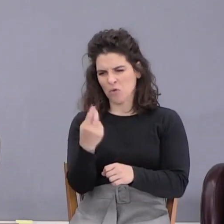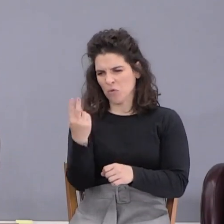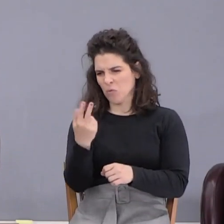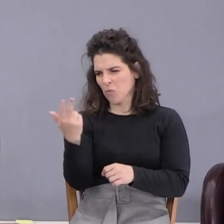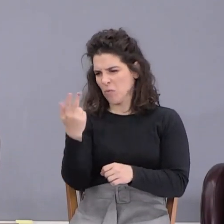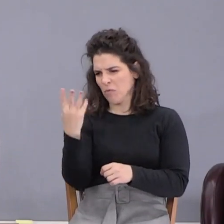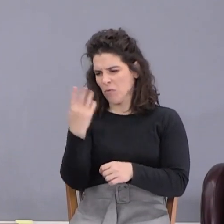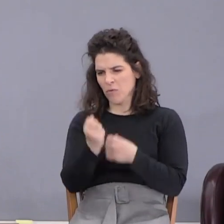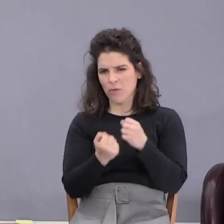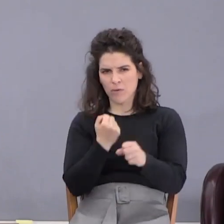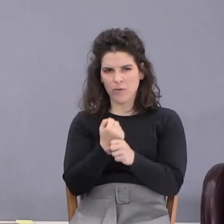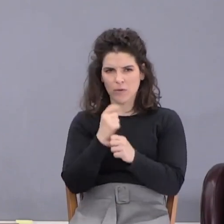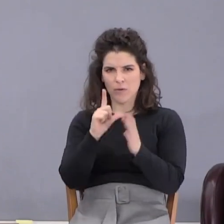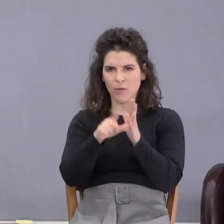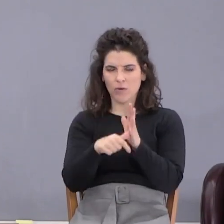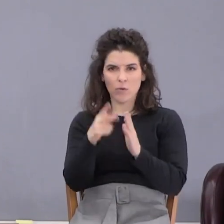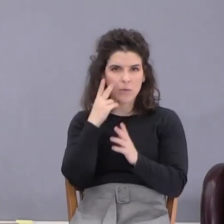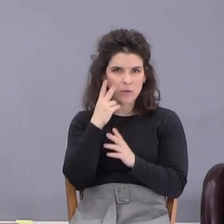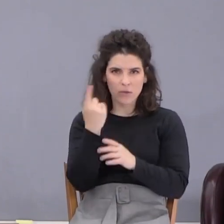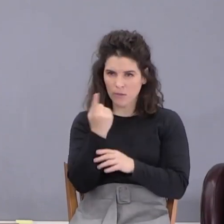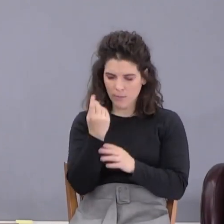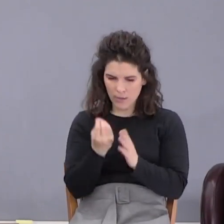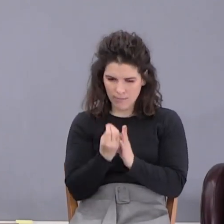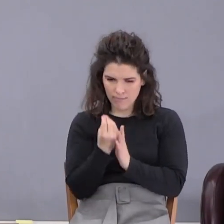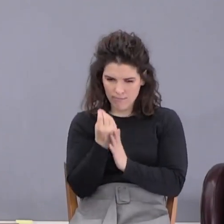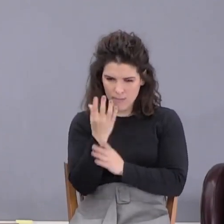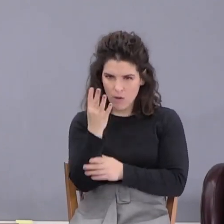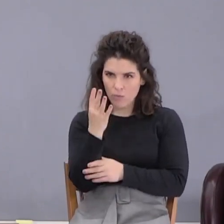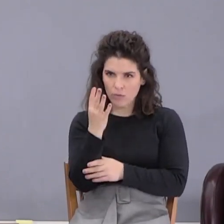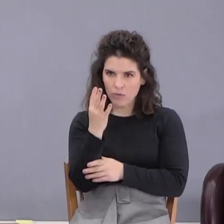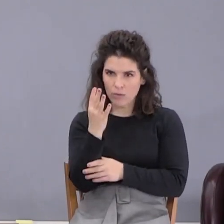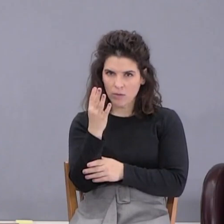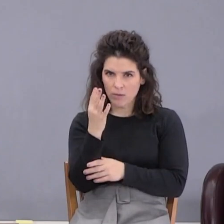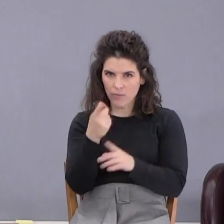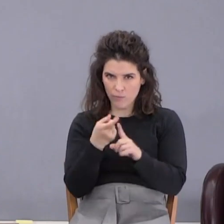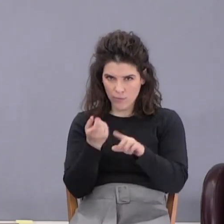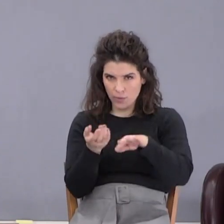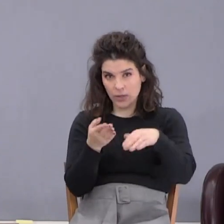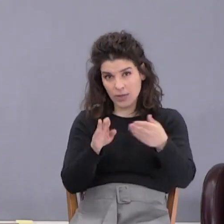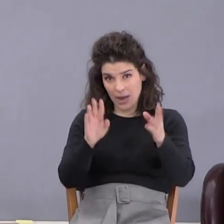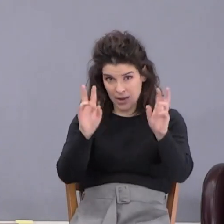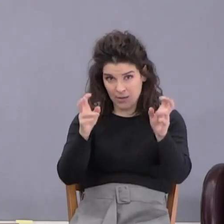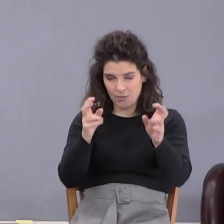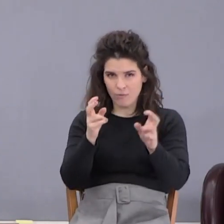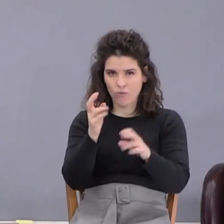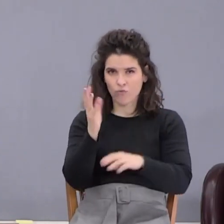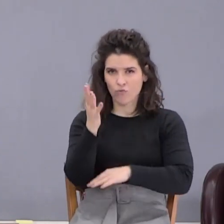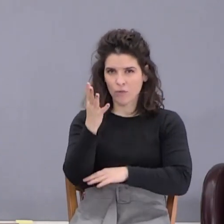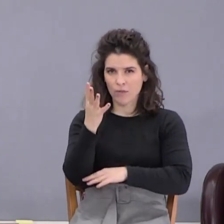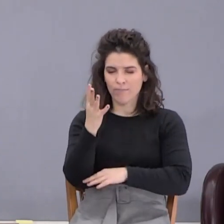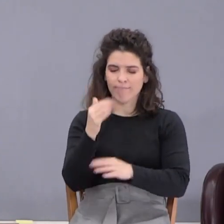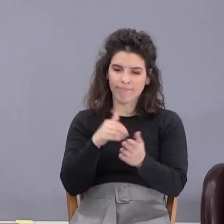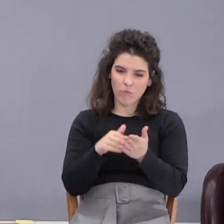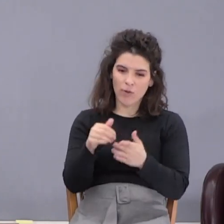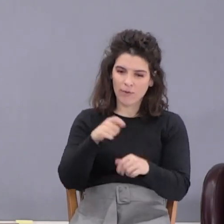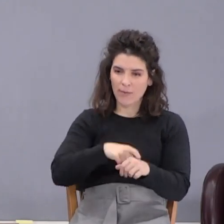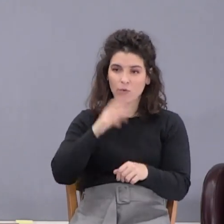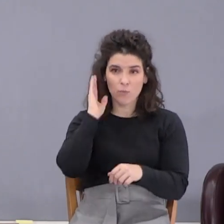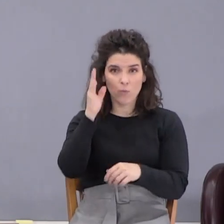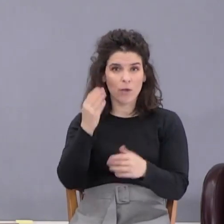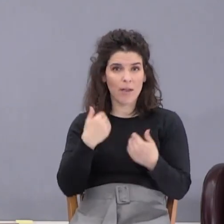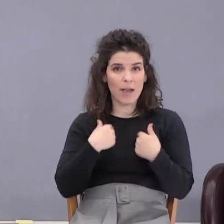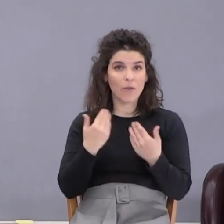of a sudden, we saw something sprout out of the dead tree trunk. Oftentimes, you'll have